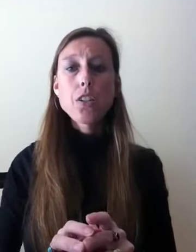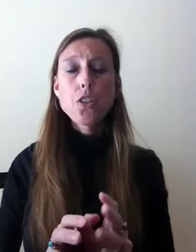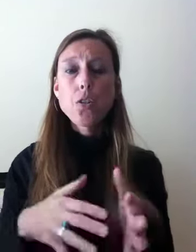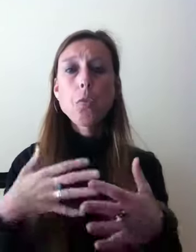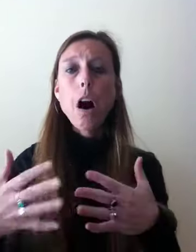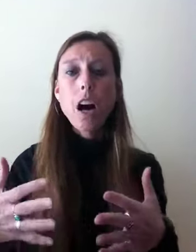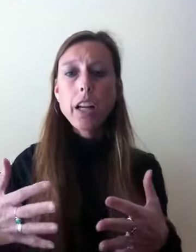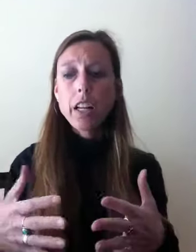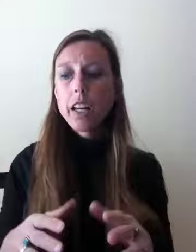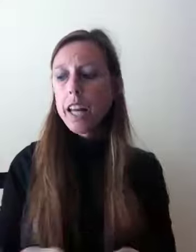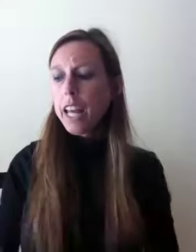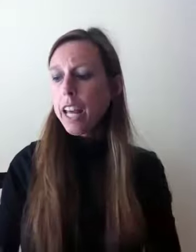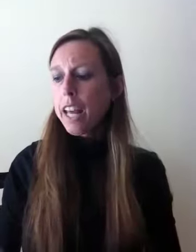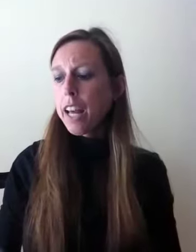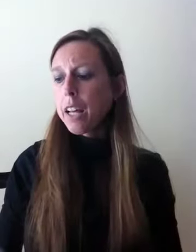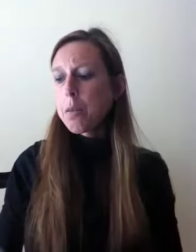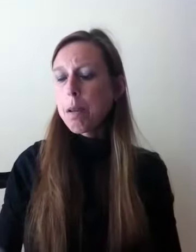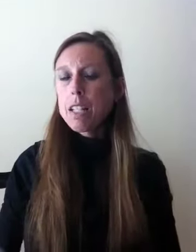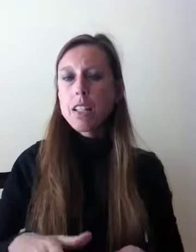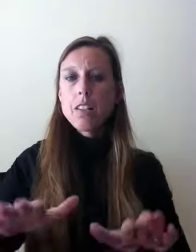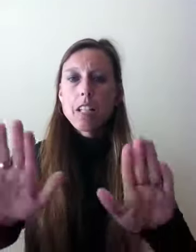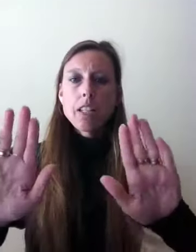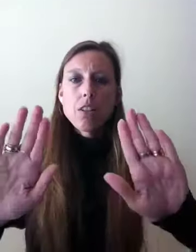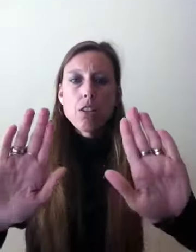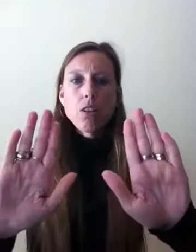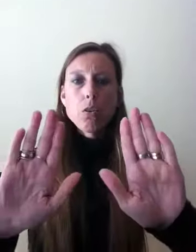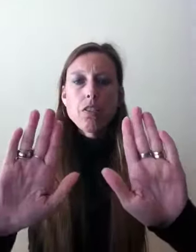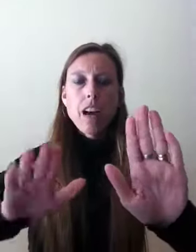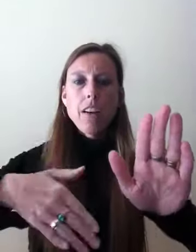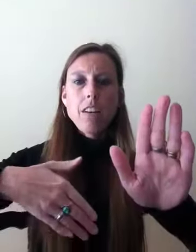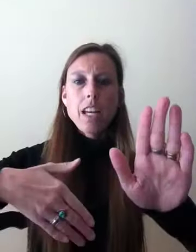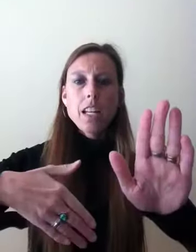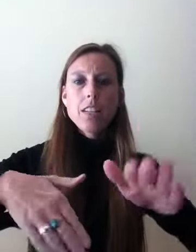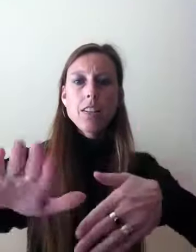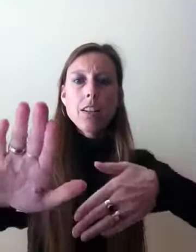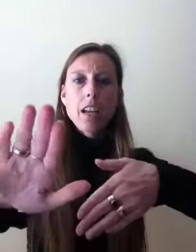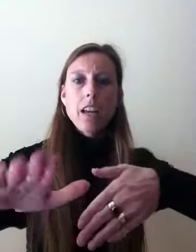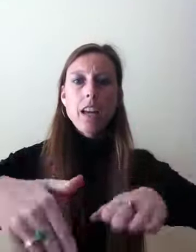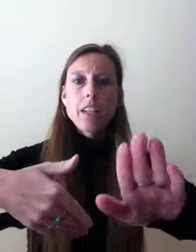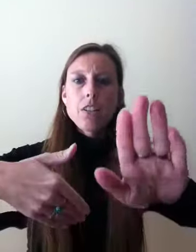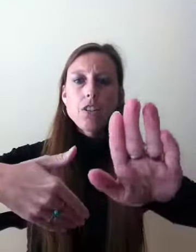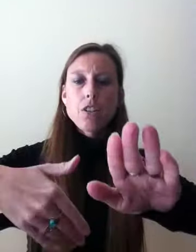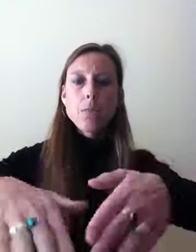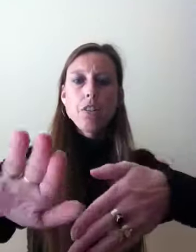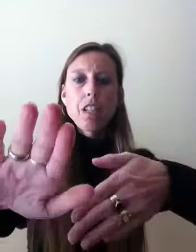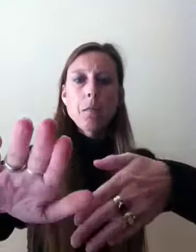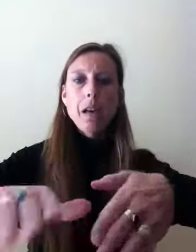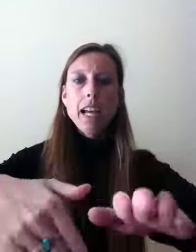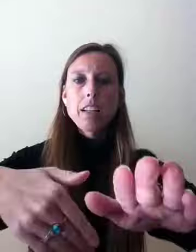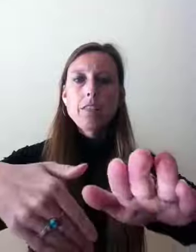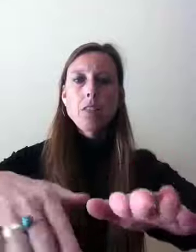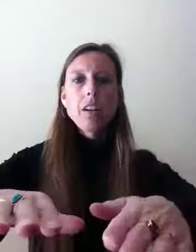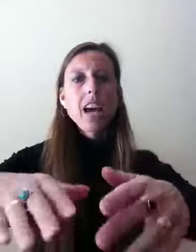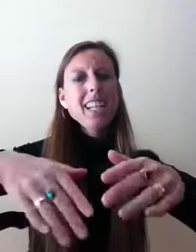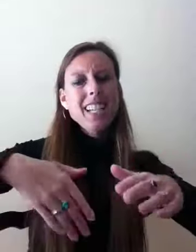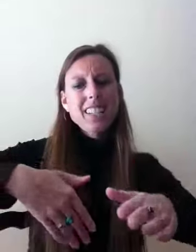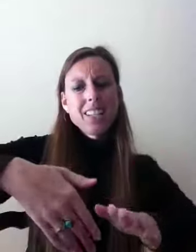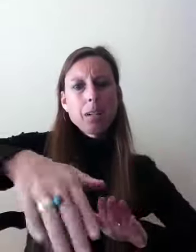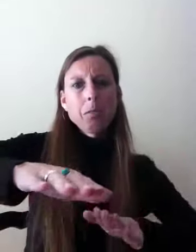to walk, and basically it's your closed five hands and it's just moving them back and forth. I tend to move